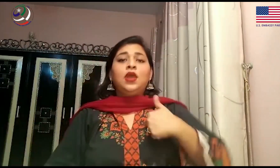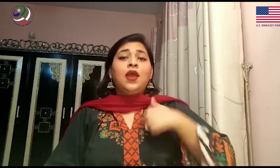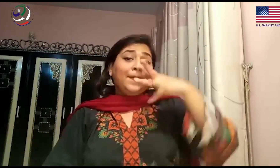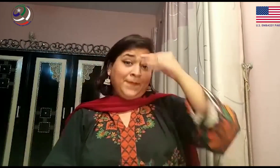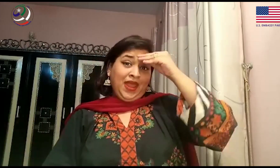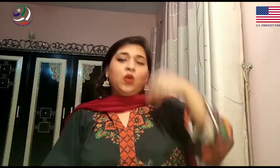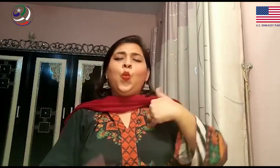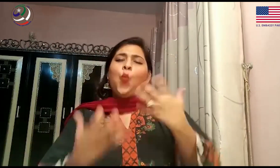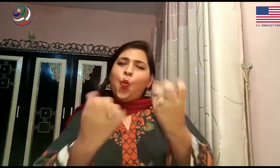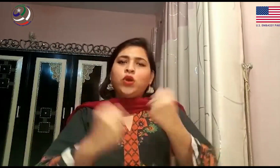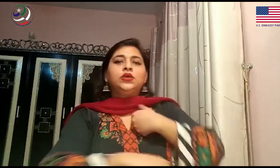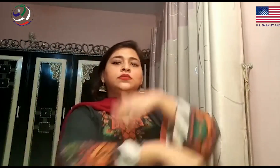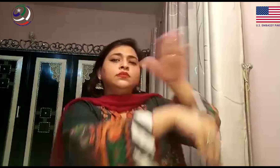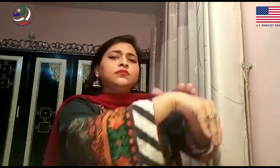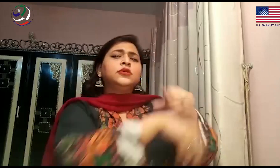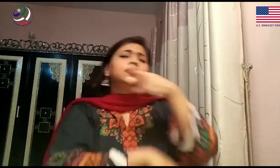the entire conversation.